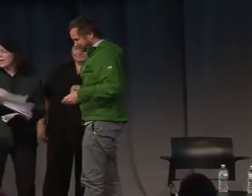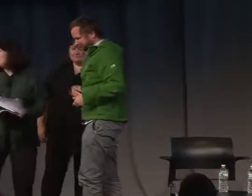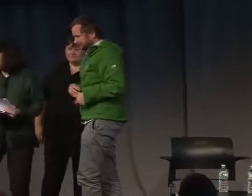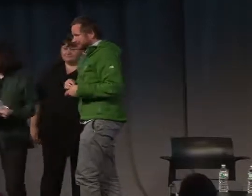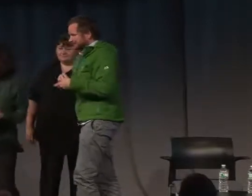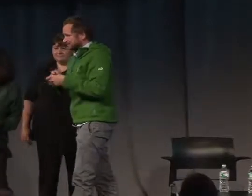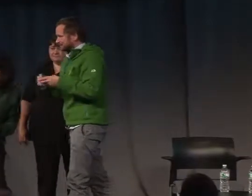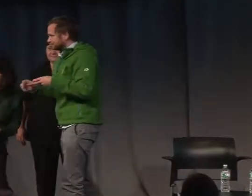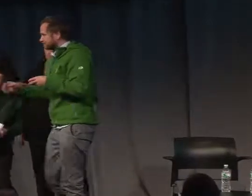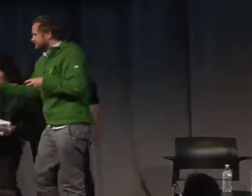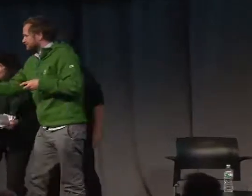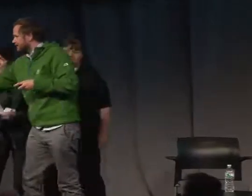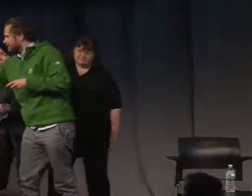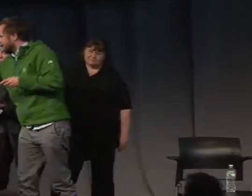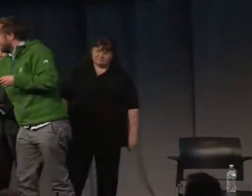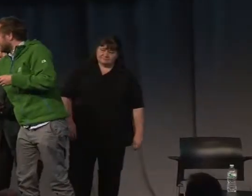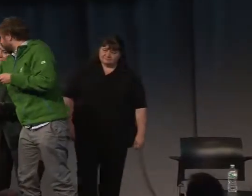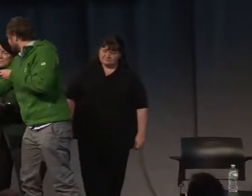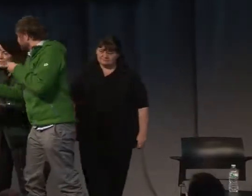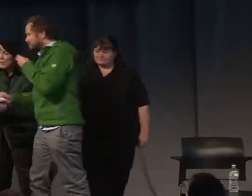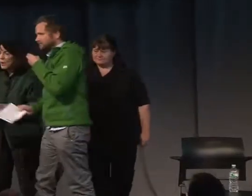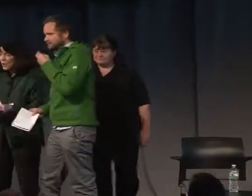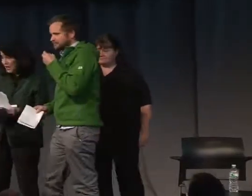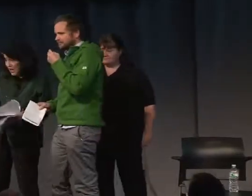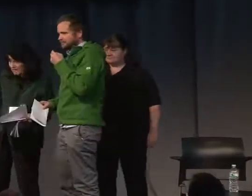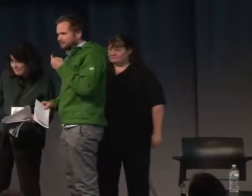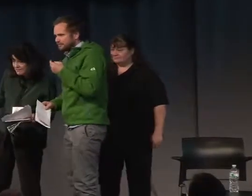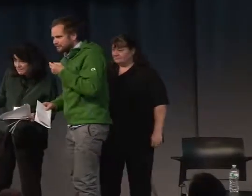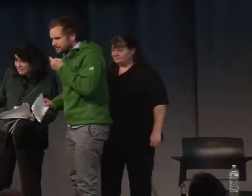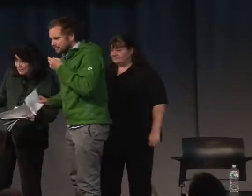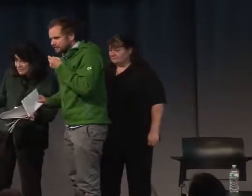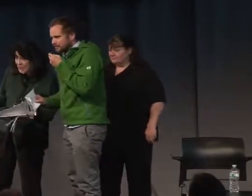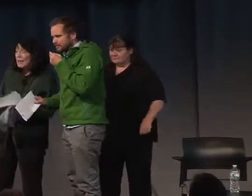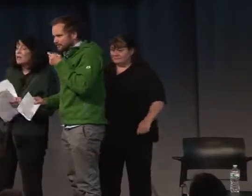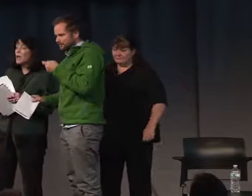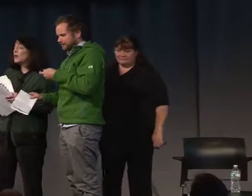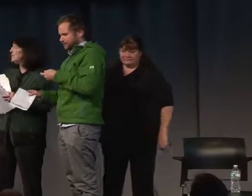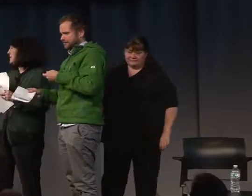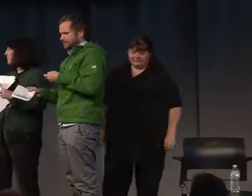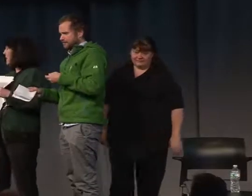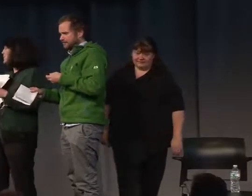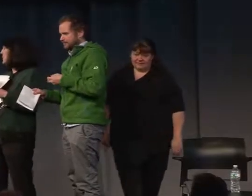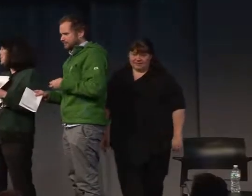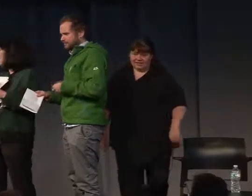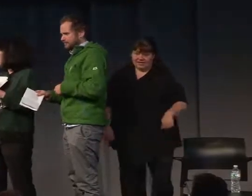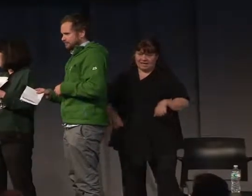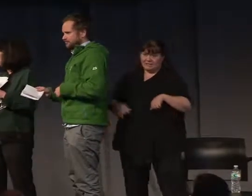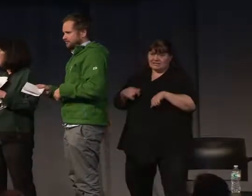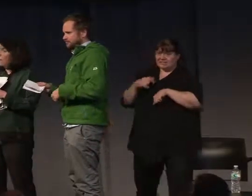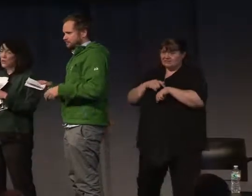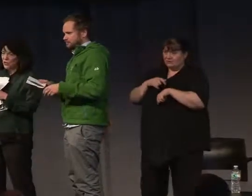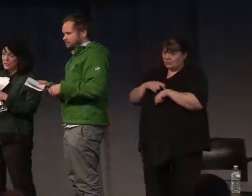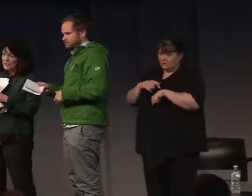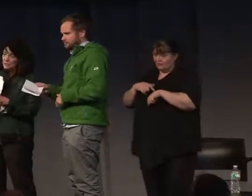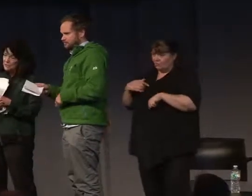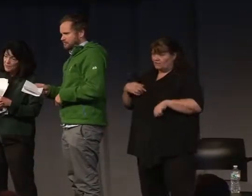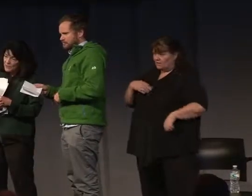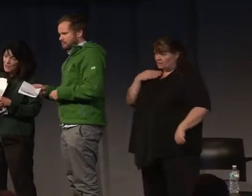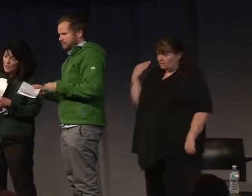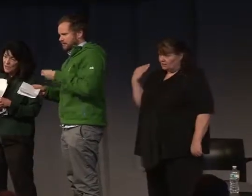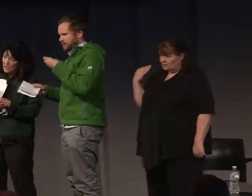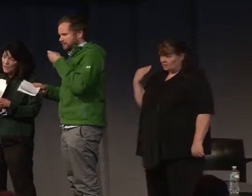So how much time do we have? A few minutes? We're done? No. Okay. So that's okay. We can go to questions.